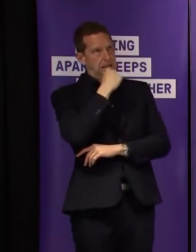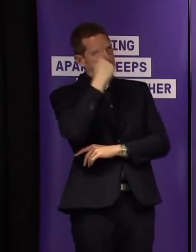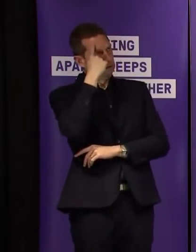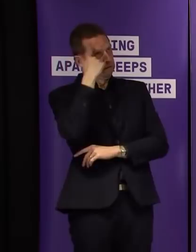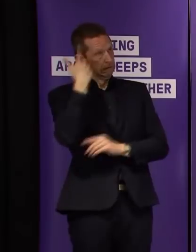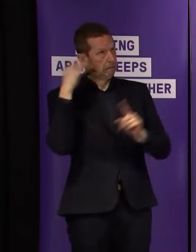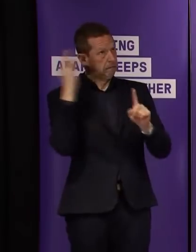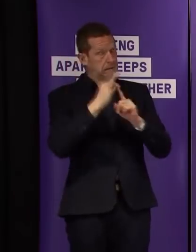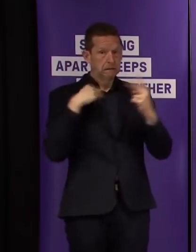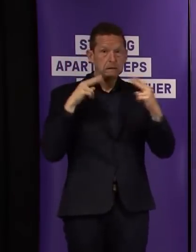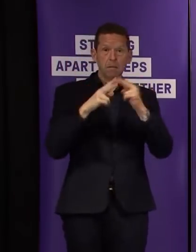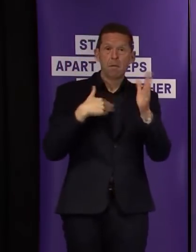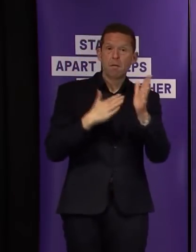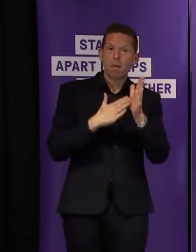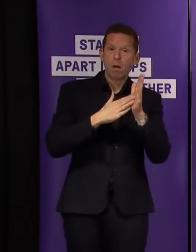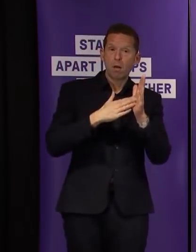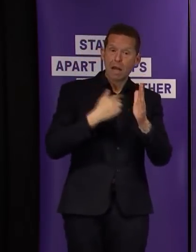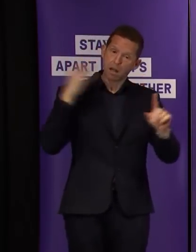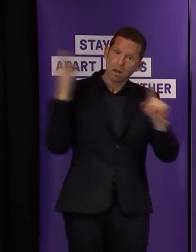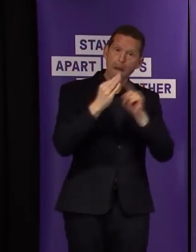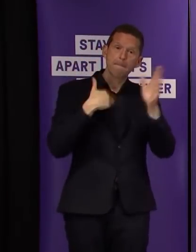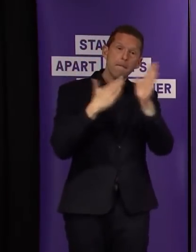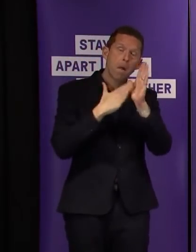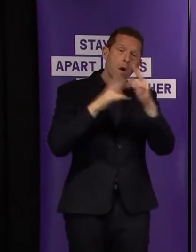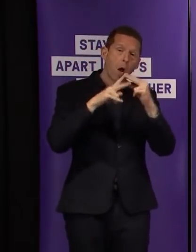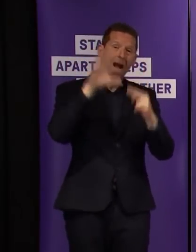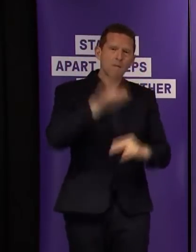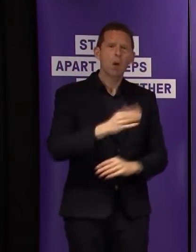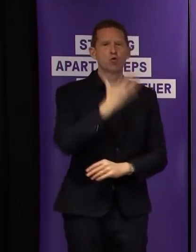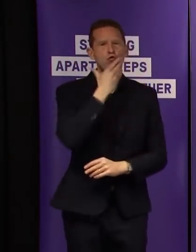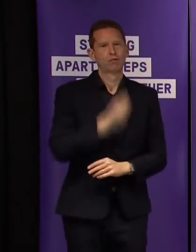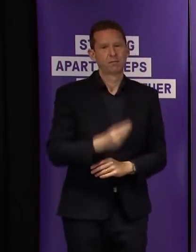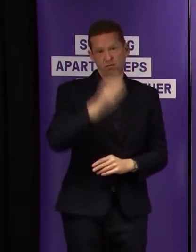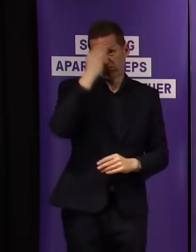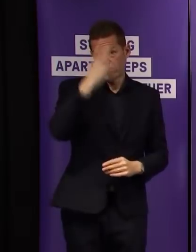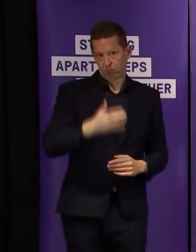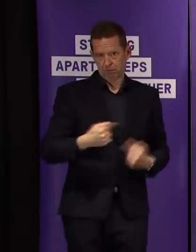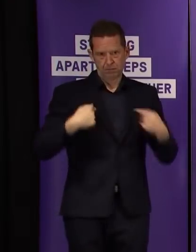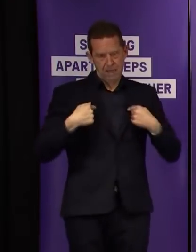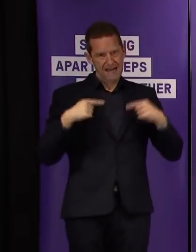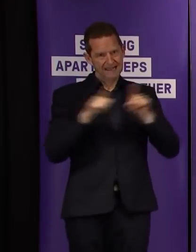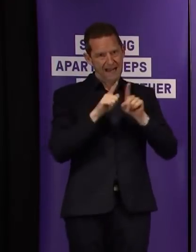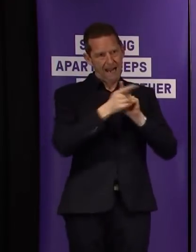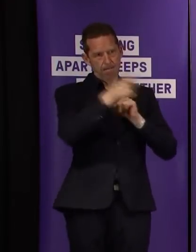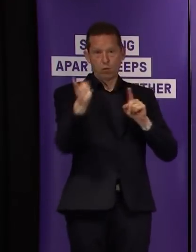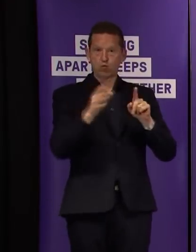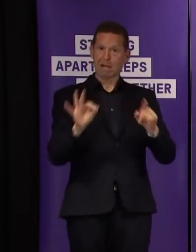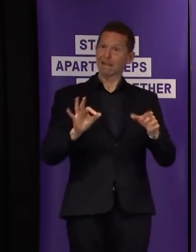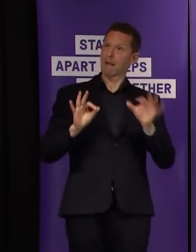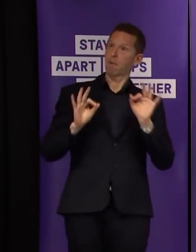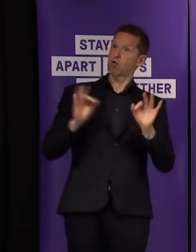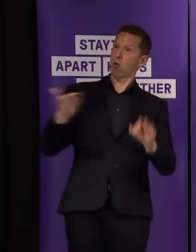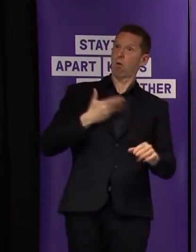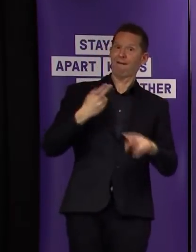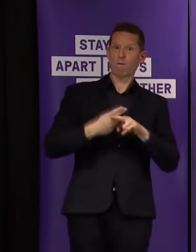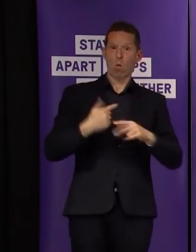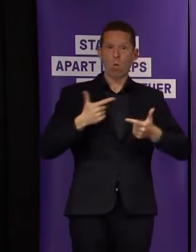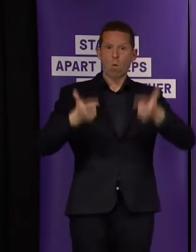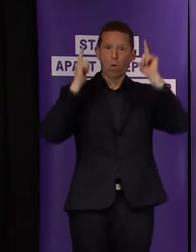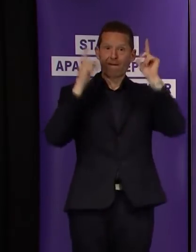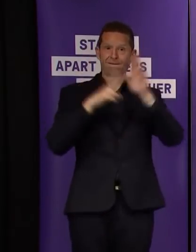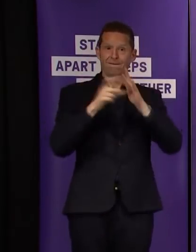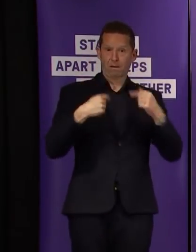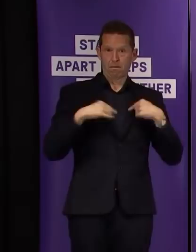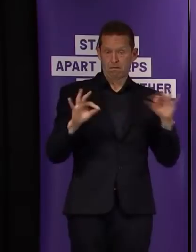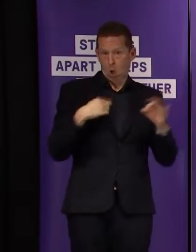I've seen her? I haven't seen her since Christmas. Now, just like lots of other families, I'm not, no special pleadings from me, I'm just trying to use